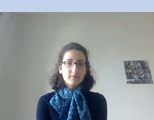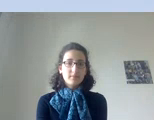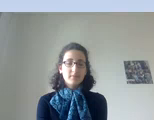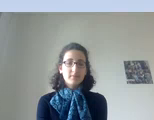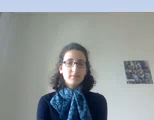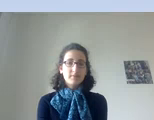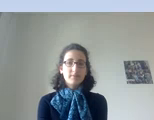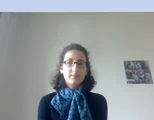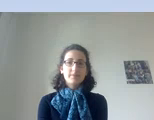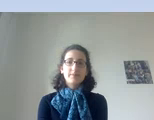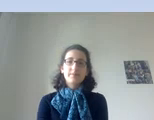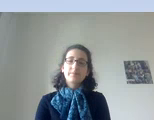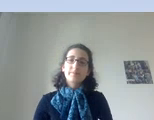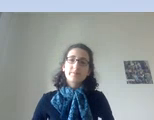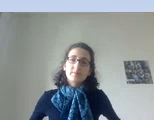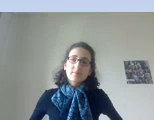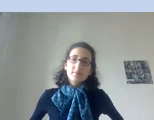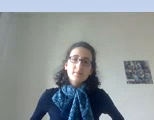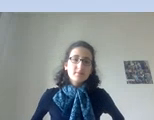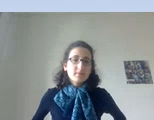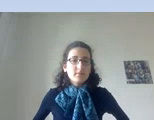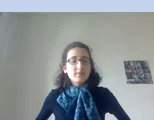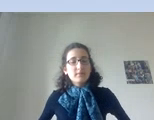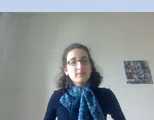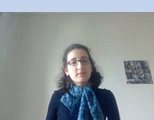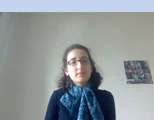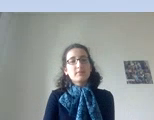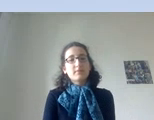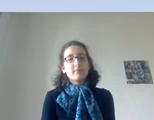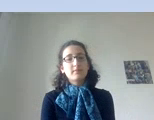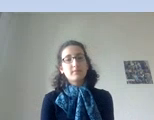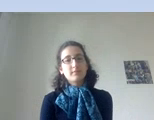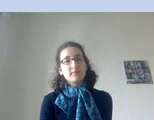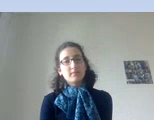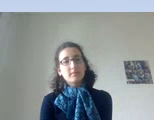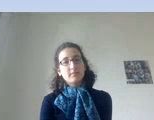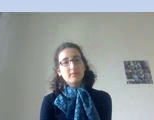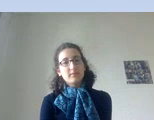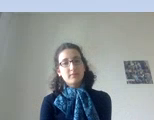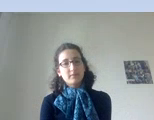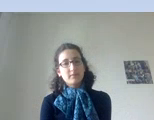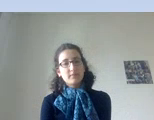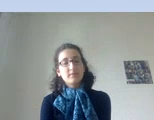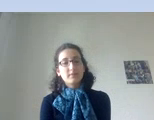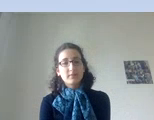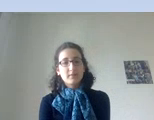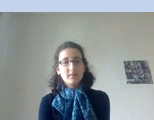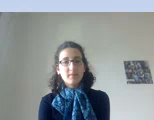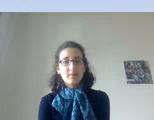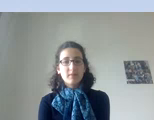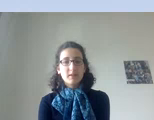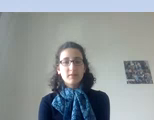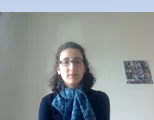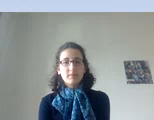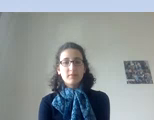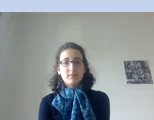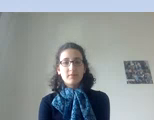relativized clause, so a relative clause. So the dog that recently chased the cat came home. But if they're absent, it's